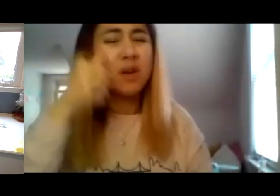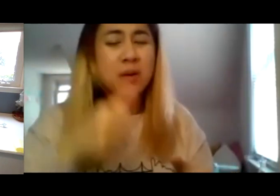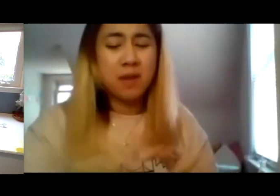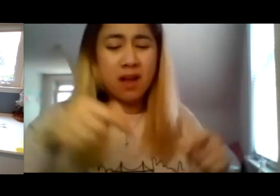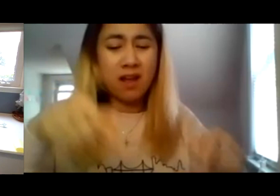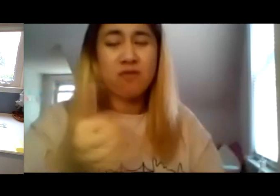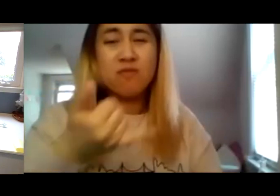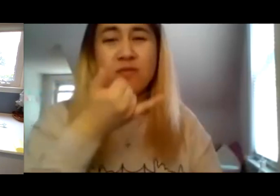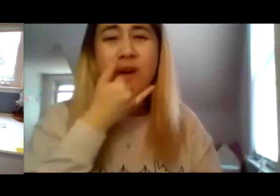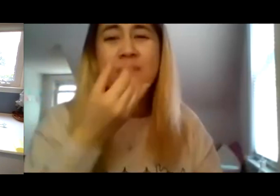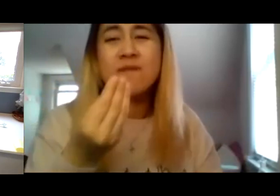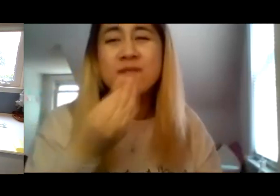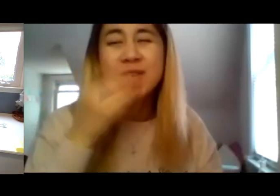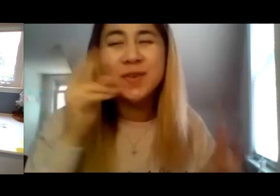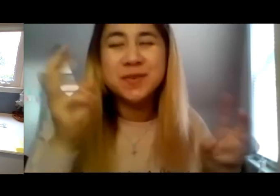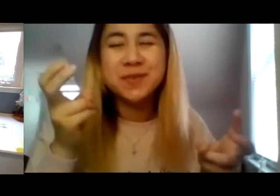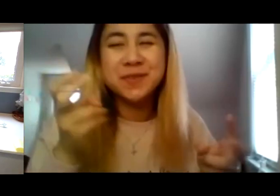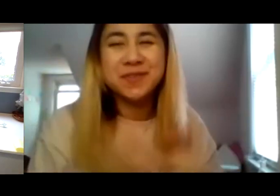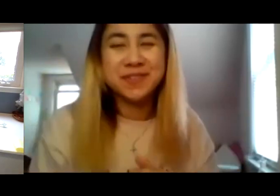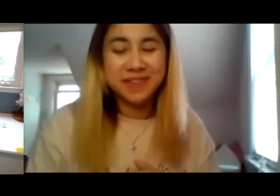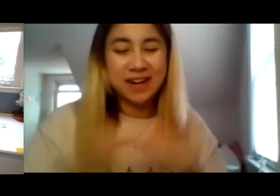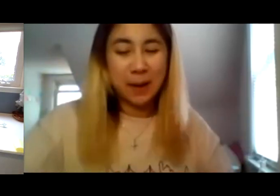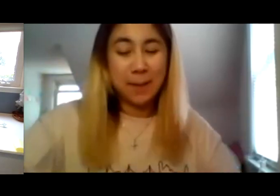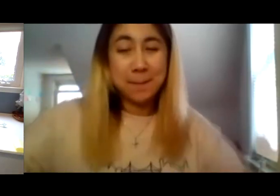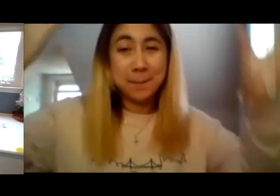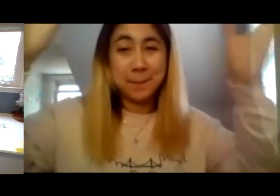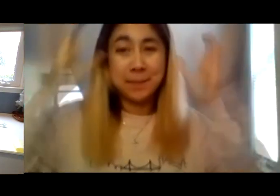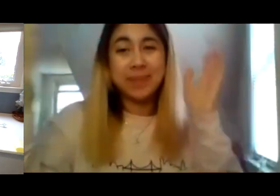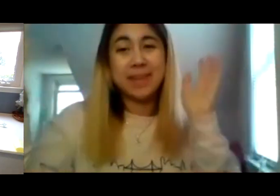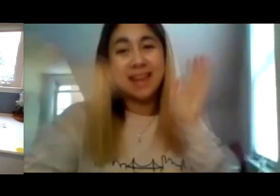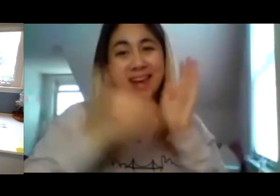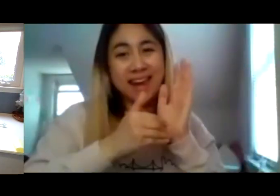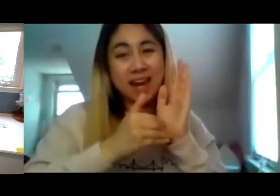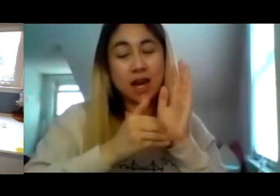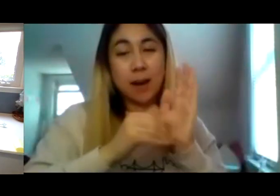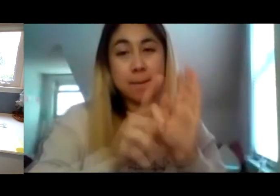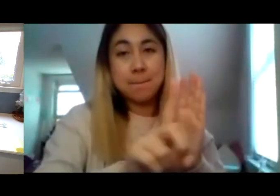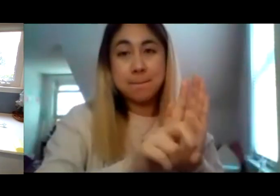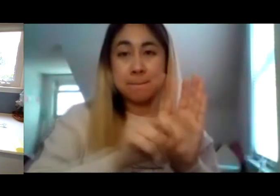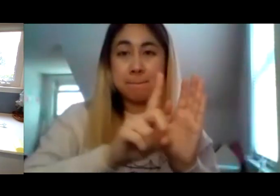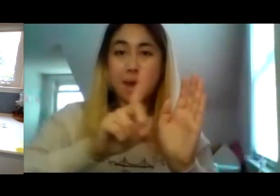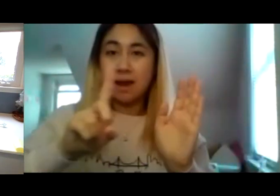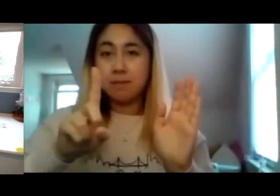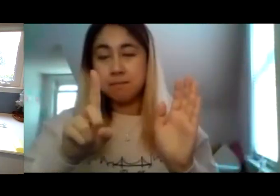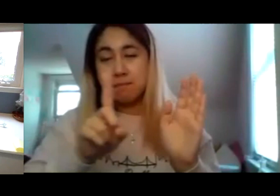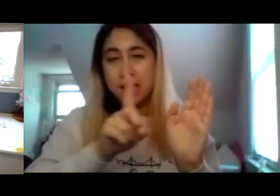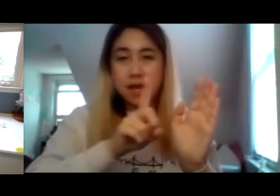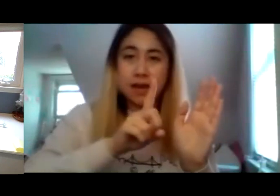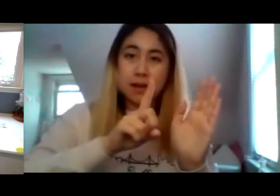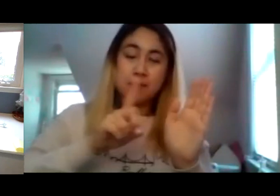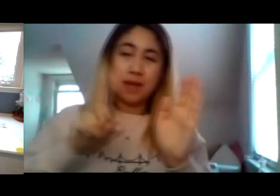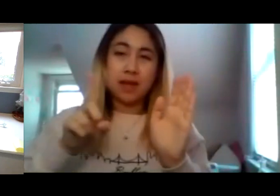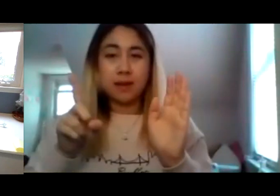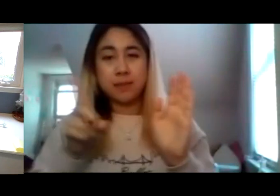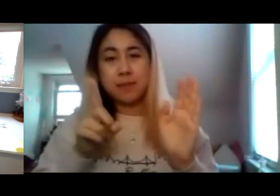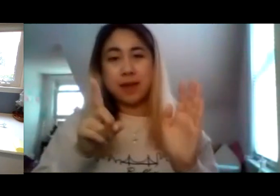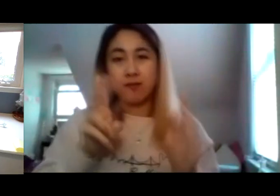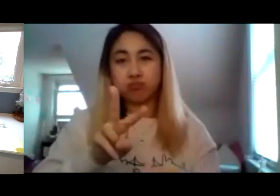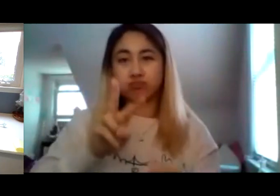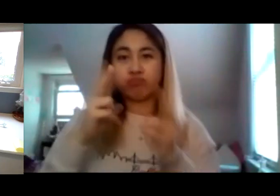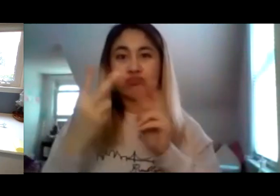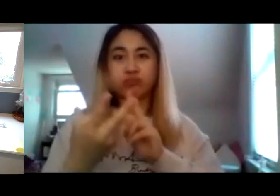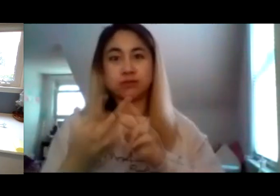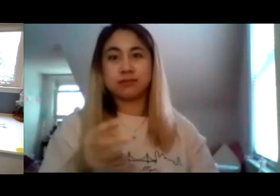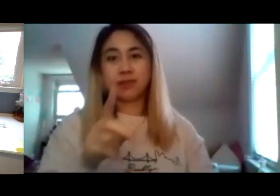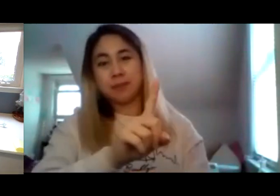food. So we pick it back up and now we move in reverse. Every single place we went, now we go